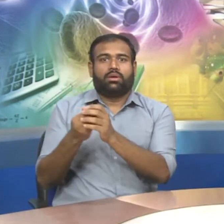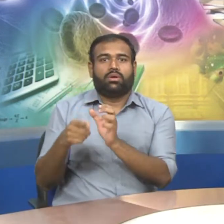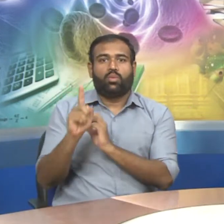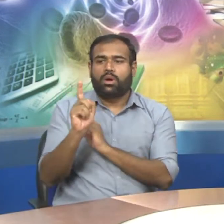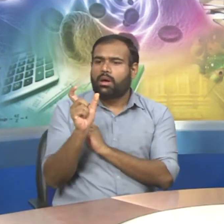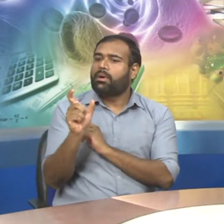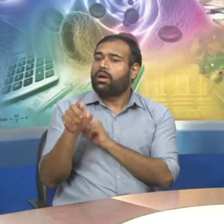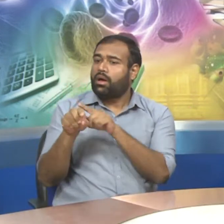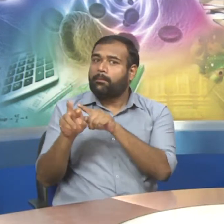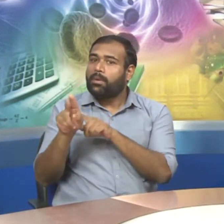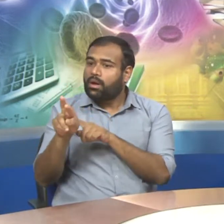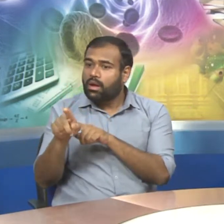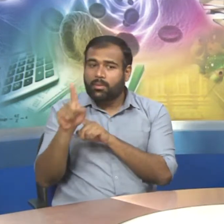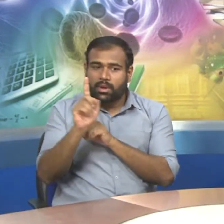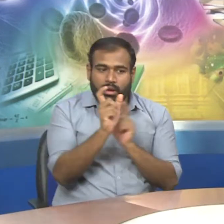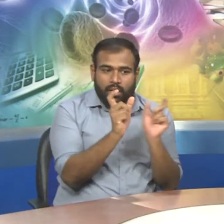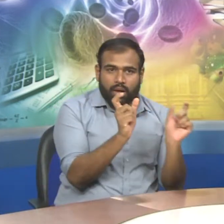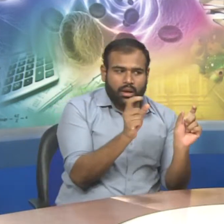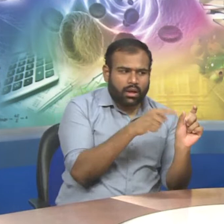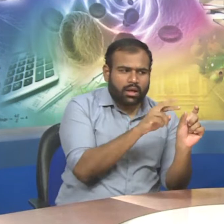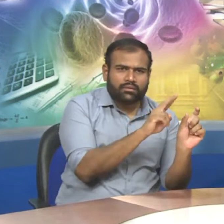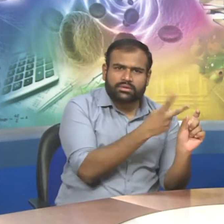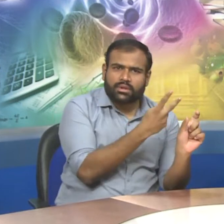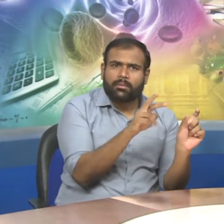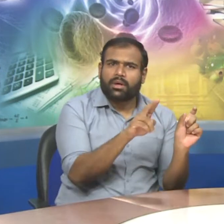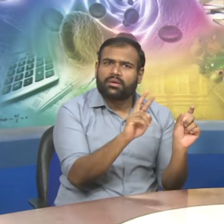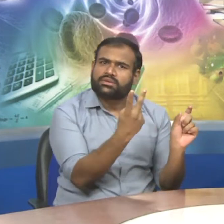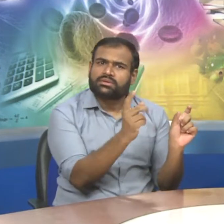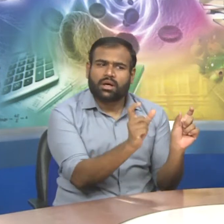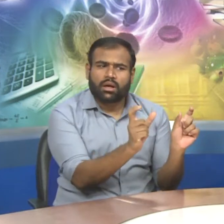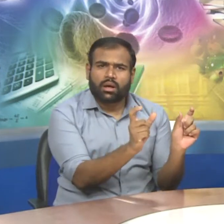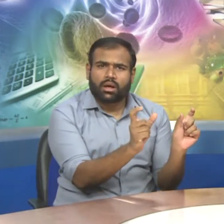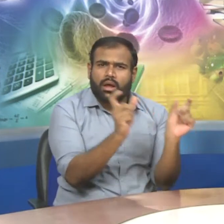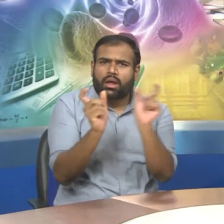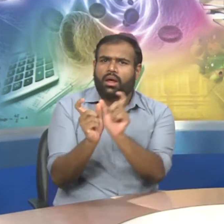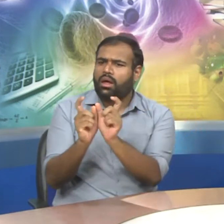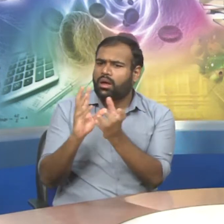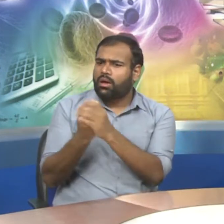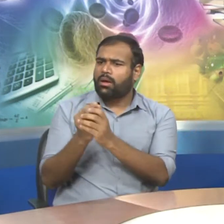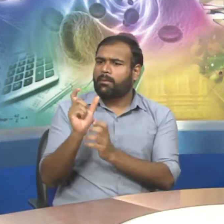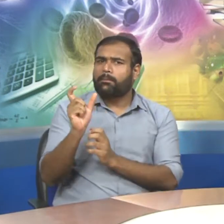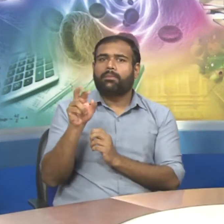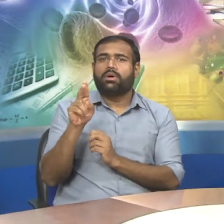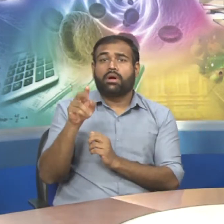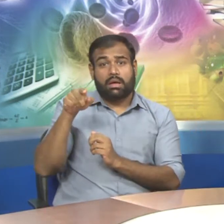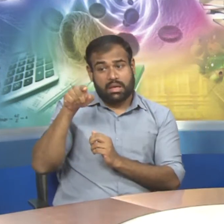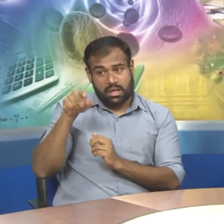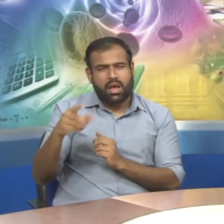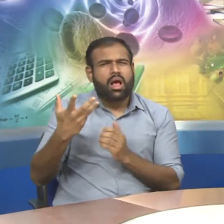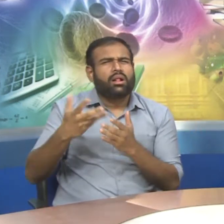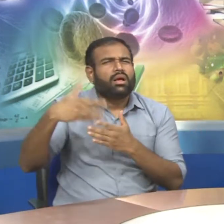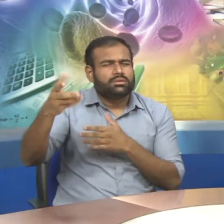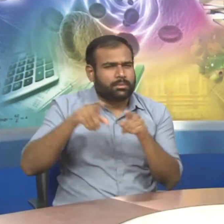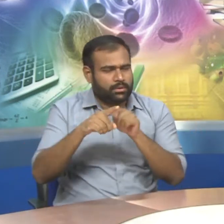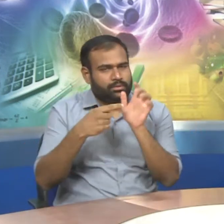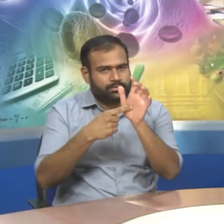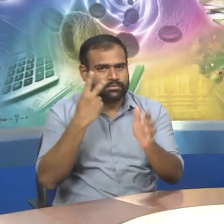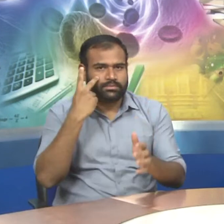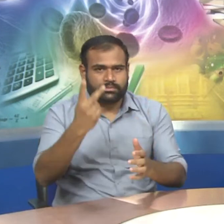In fact, there are many ways through which ISL signs combine to create a new word with a new meaning.